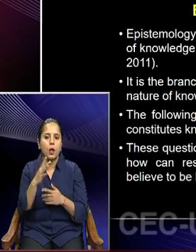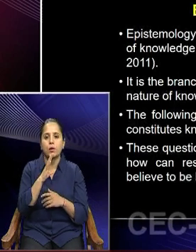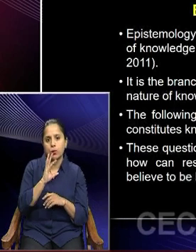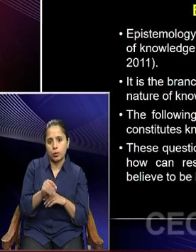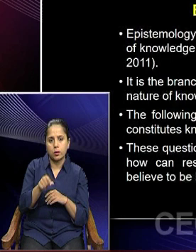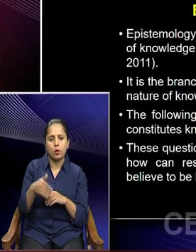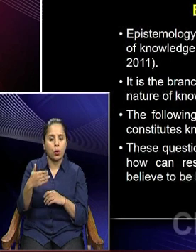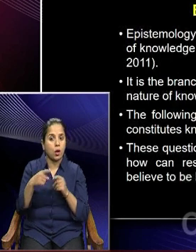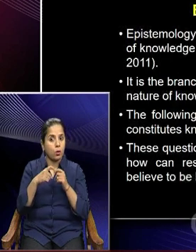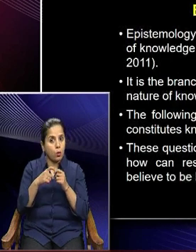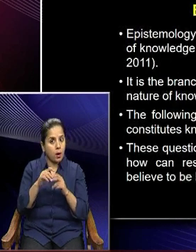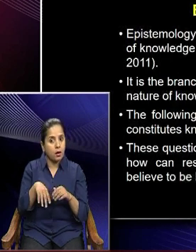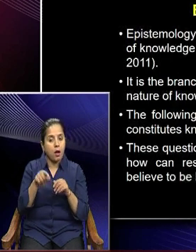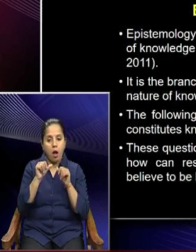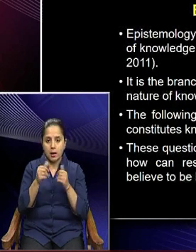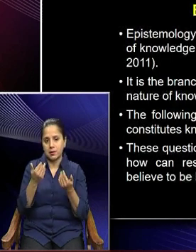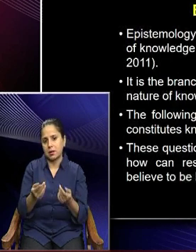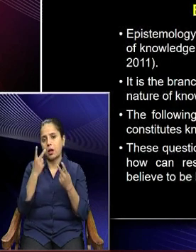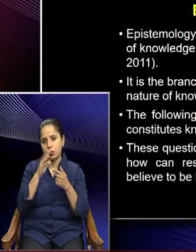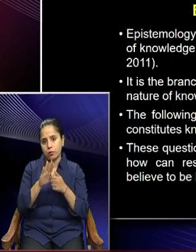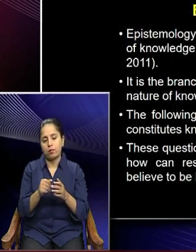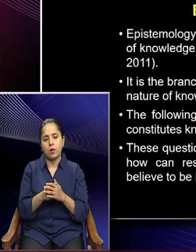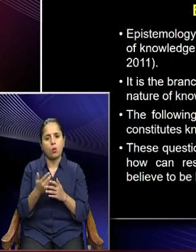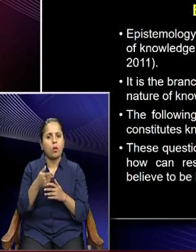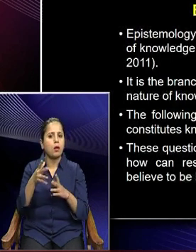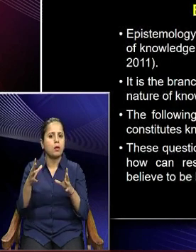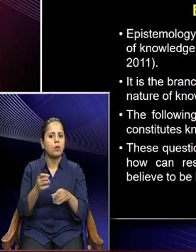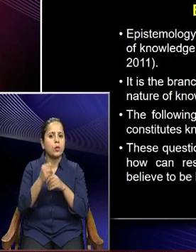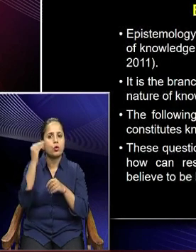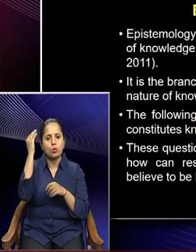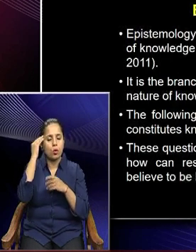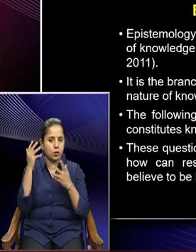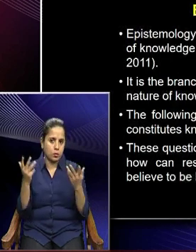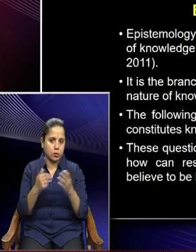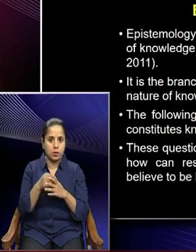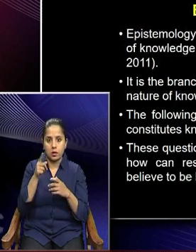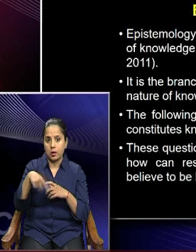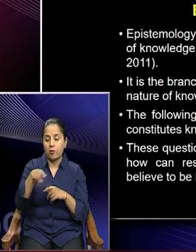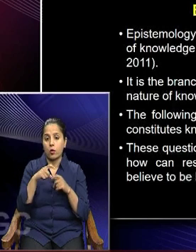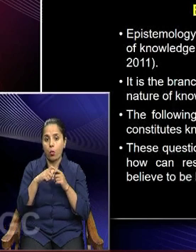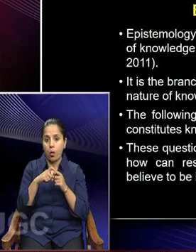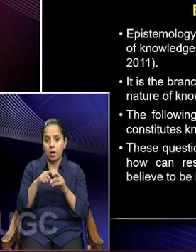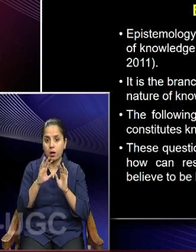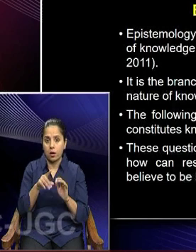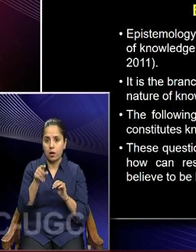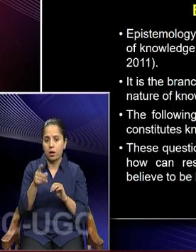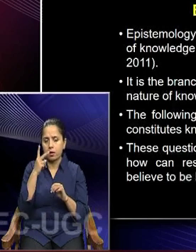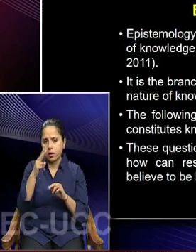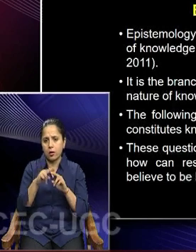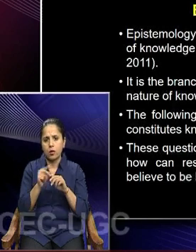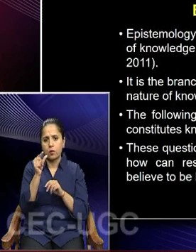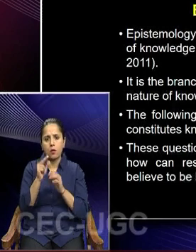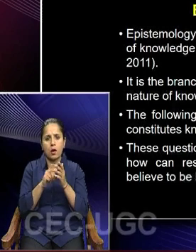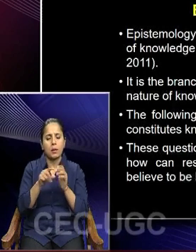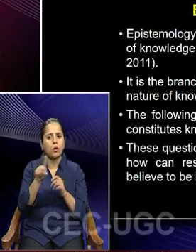the following questions are addressed here. What constitutes knowledge? These questions raise a fundamental